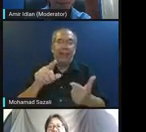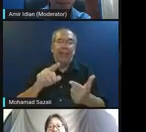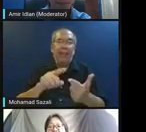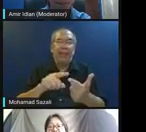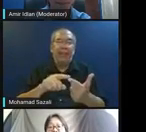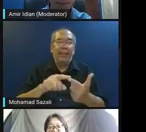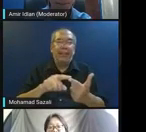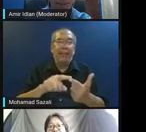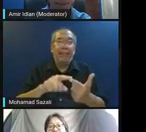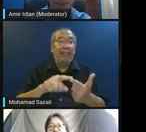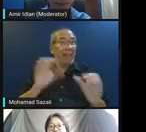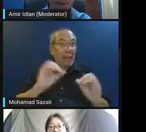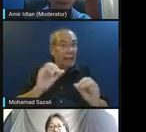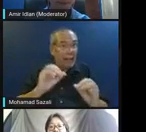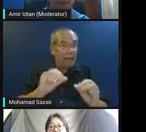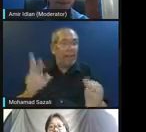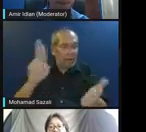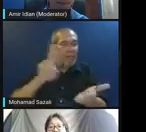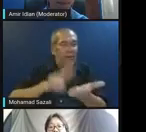Um.